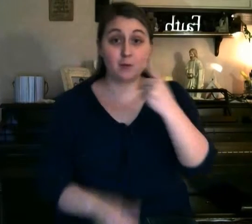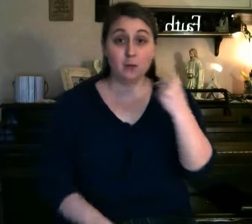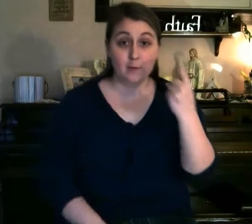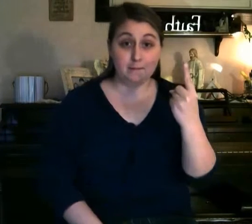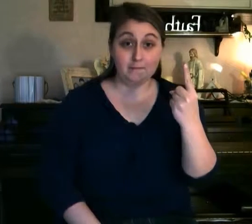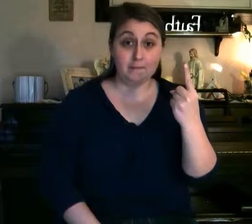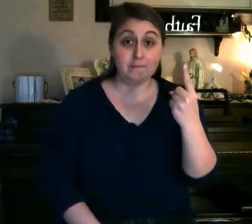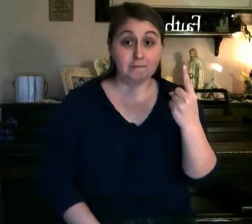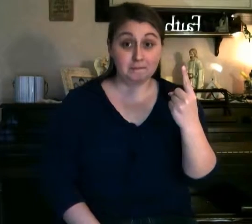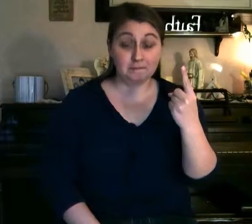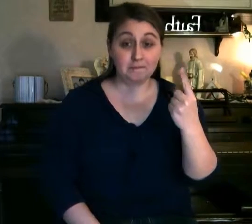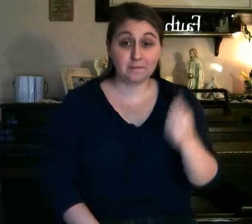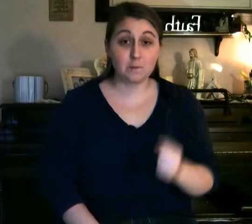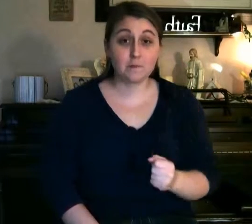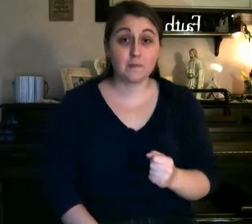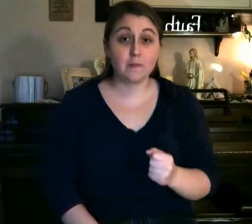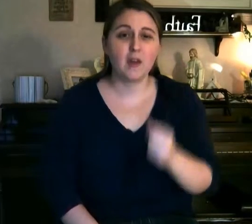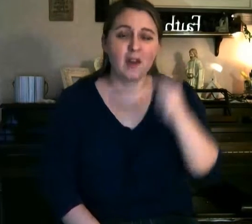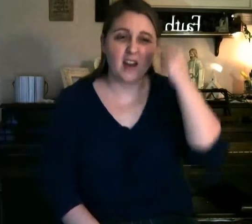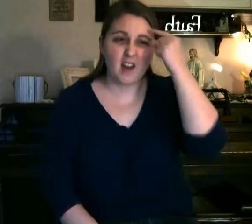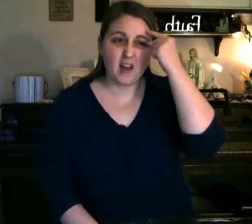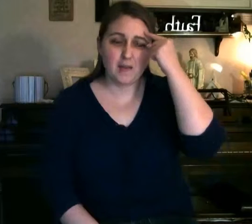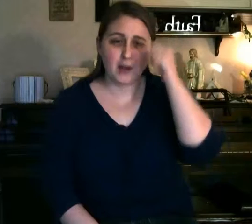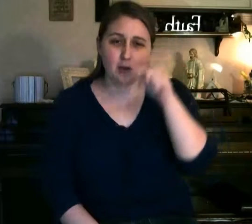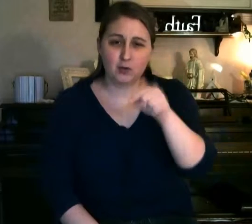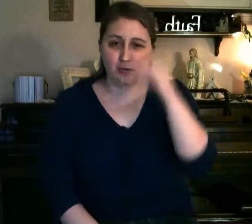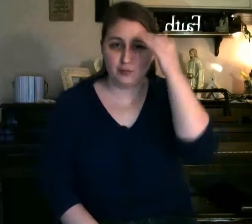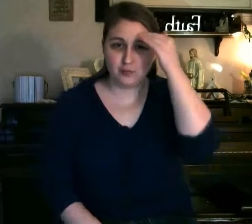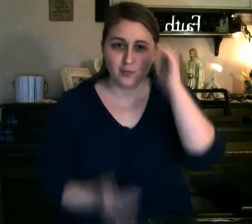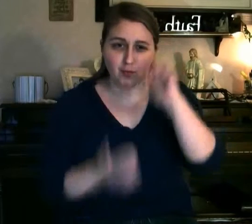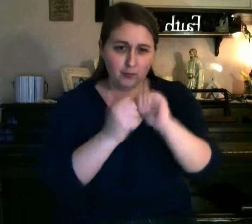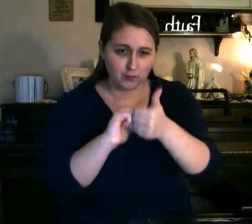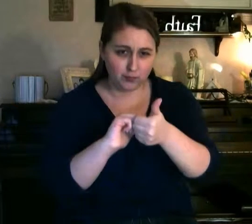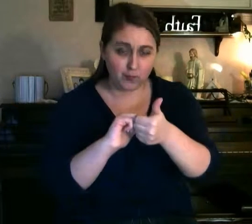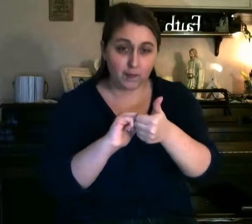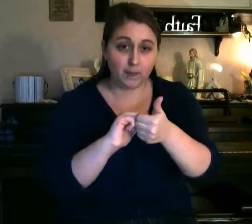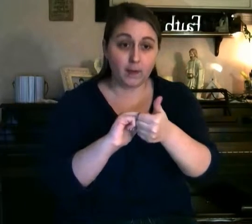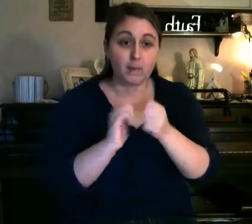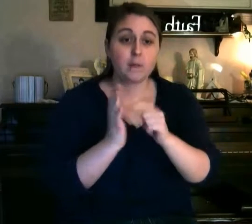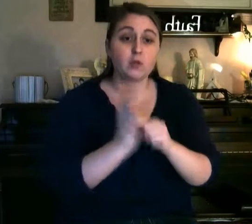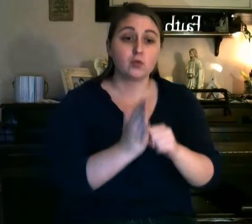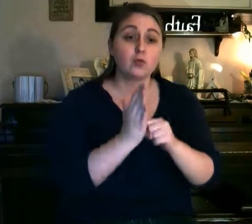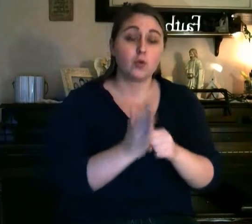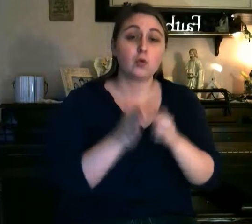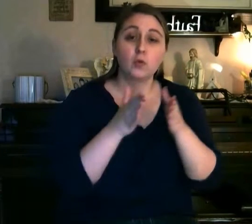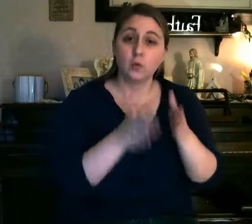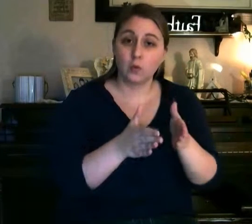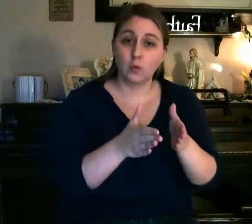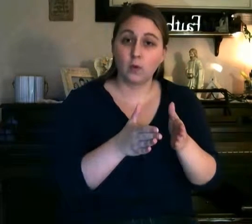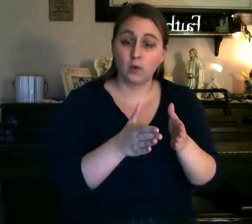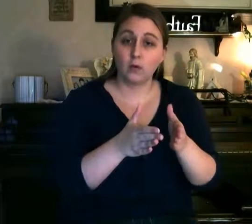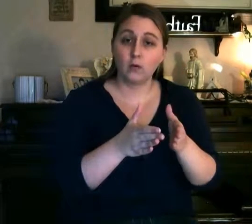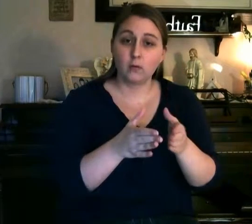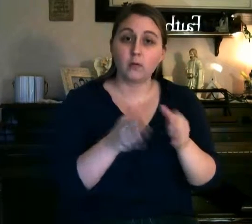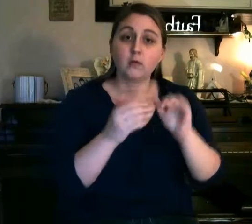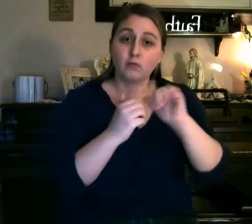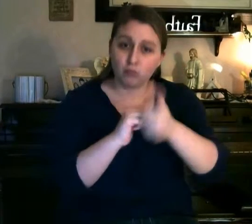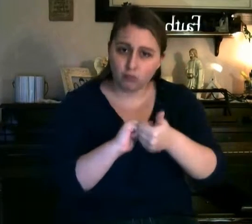1, and I think you already know how to do this, but I'll kind of show you a way of doing this in case you don't have this memorized